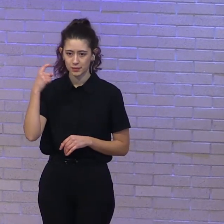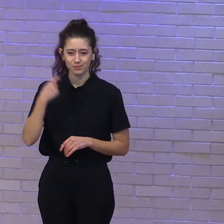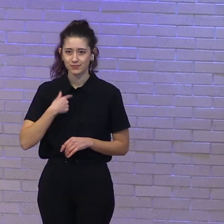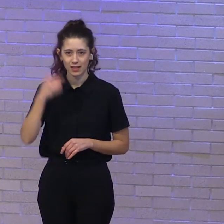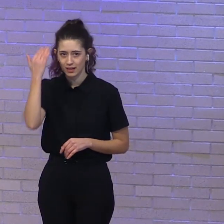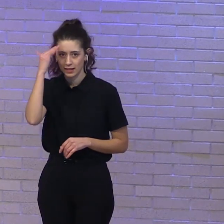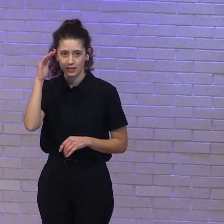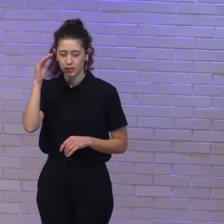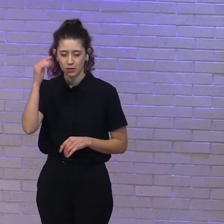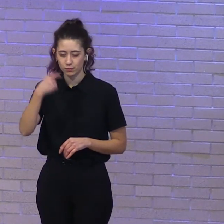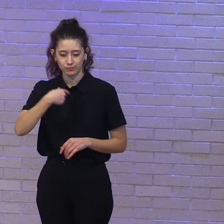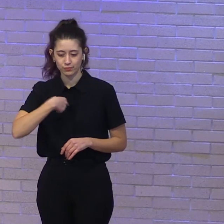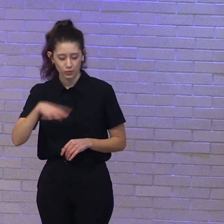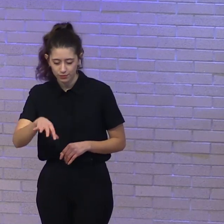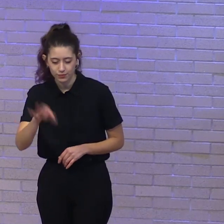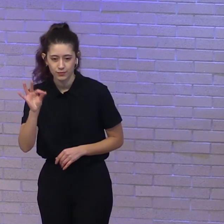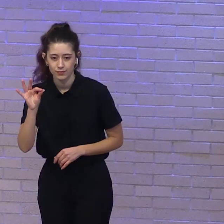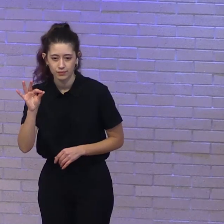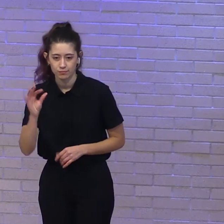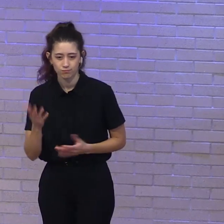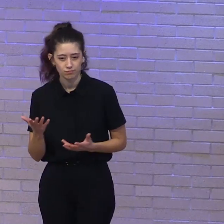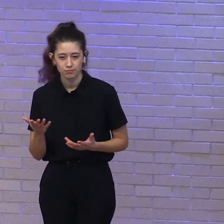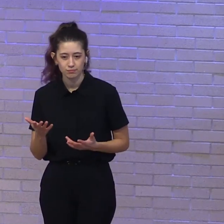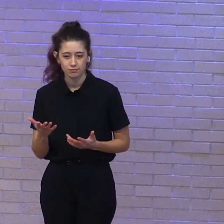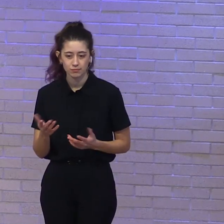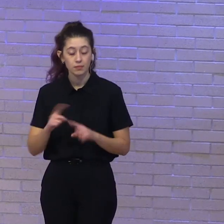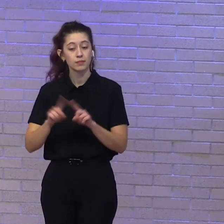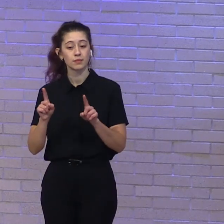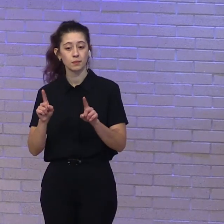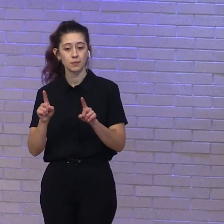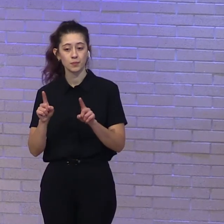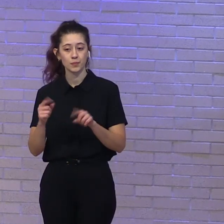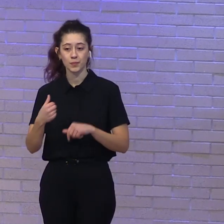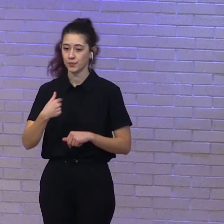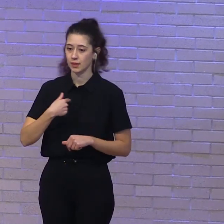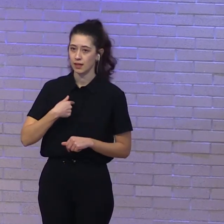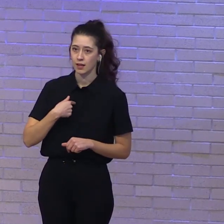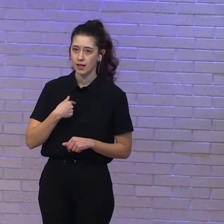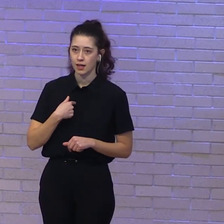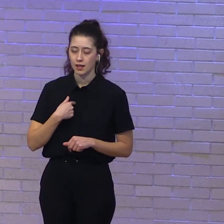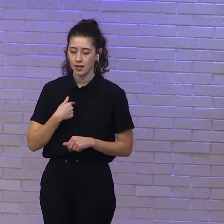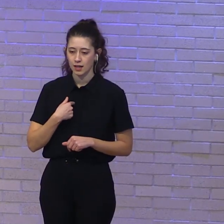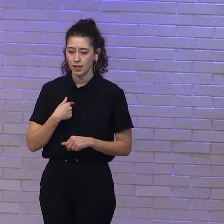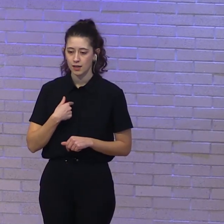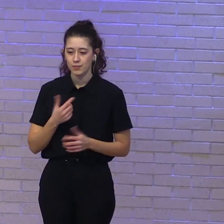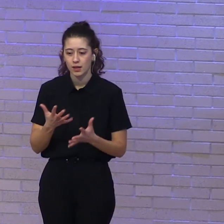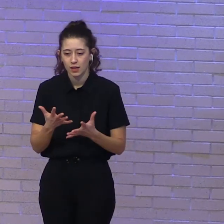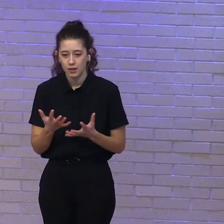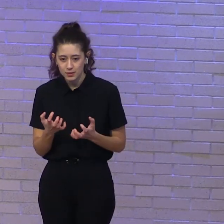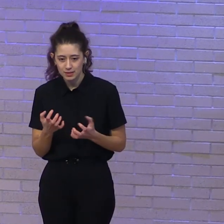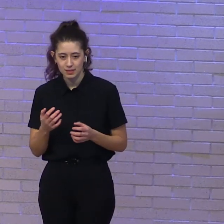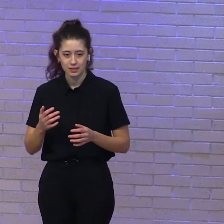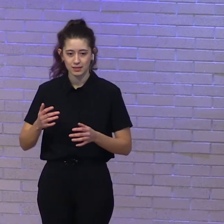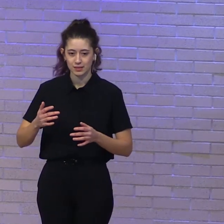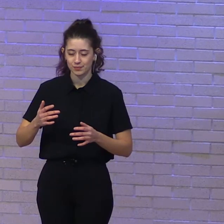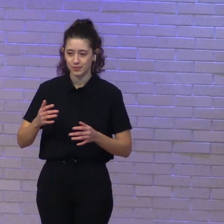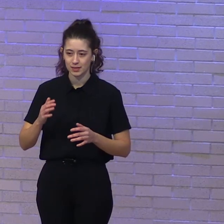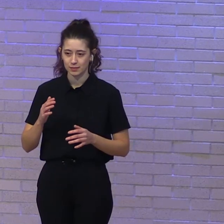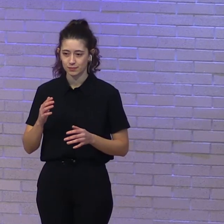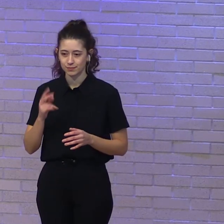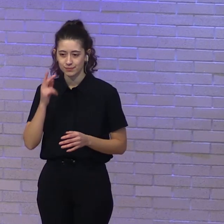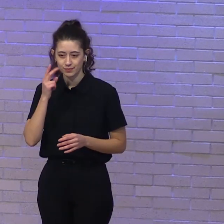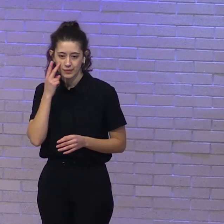had a lot of anticipation. I was really looking forward to getting to meet everybody and just enjoy my time at